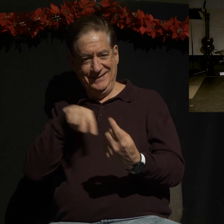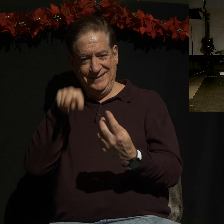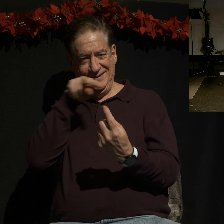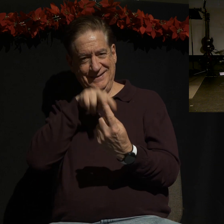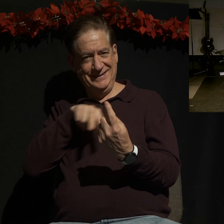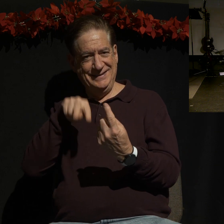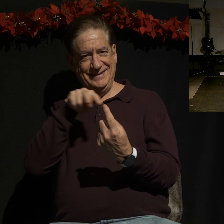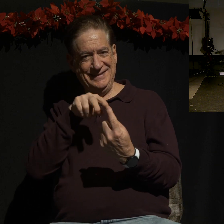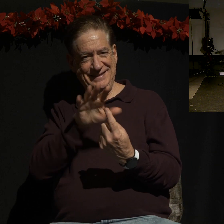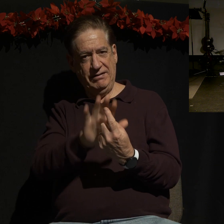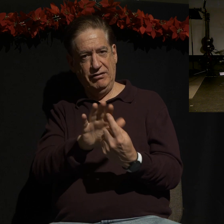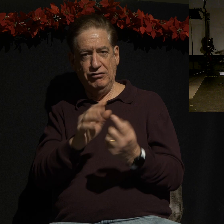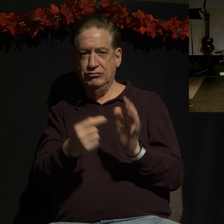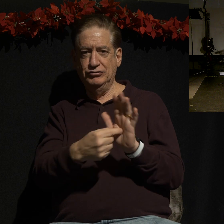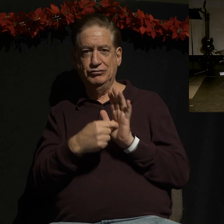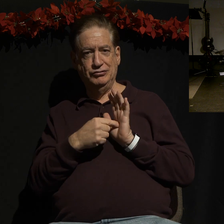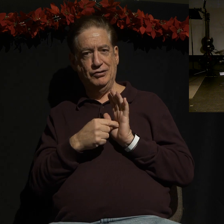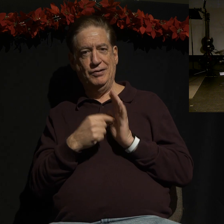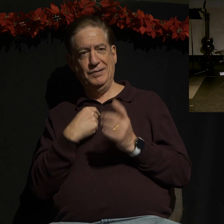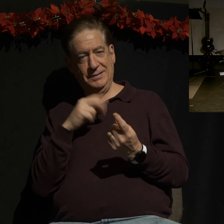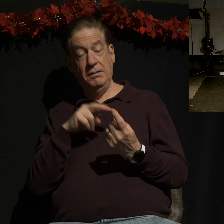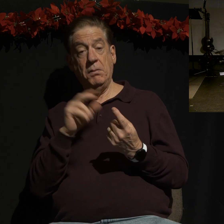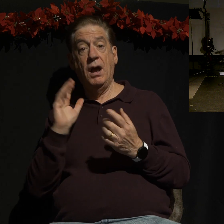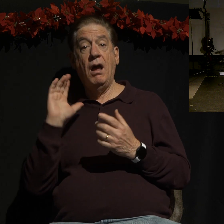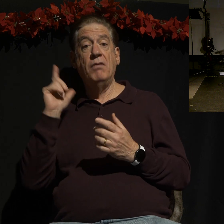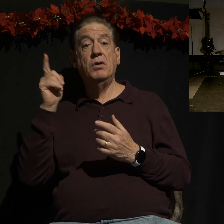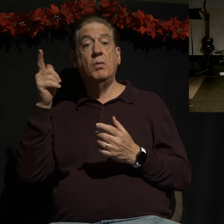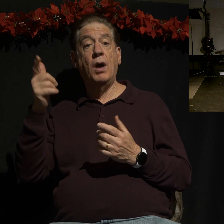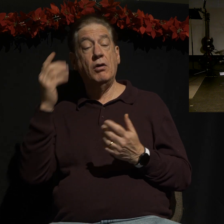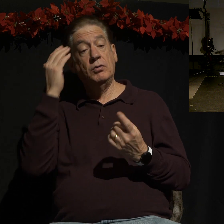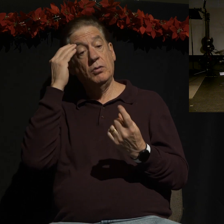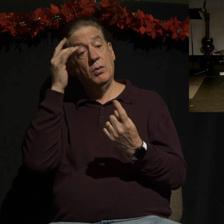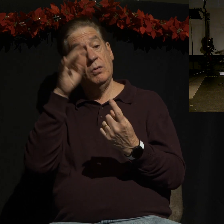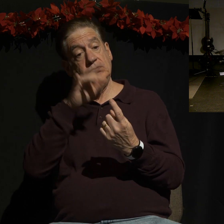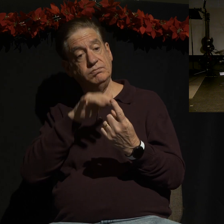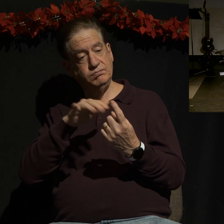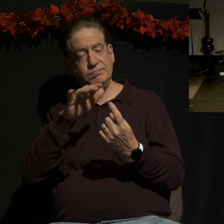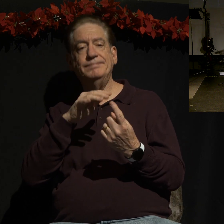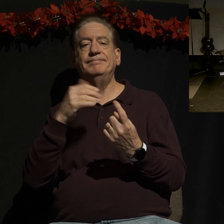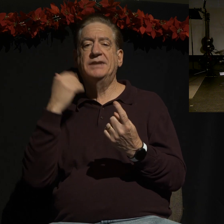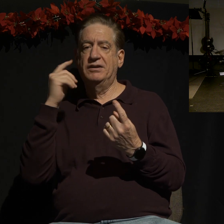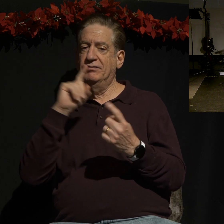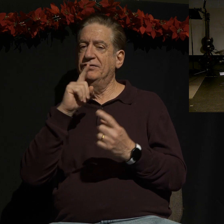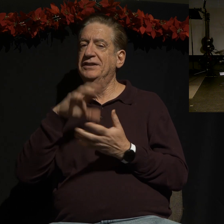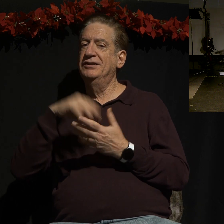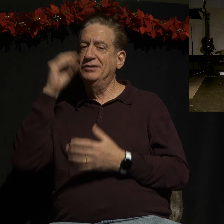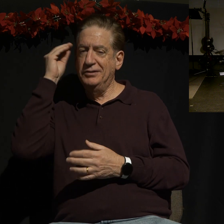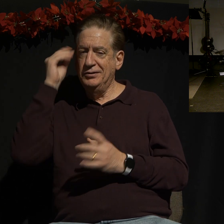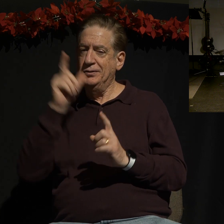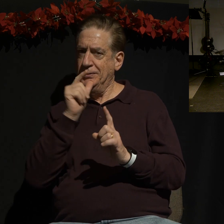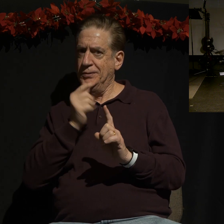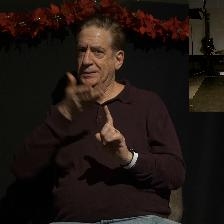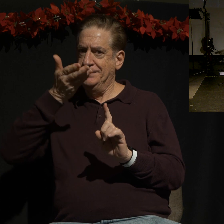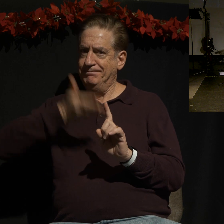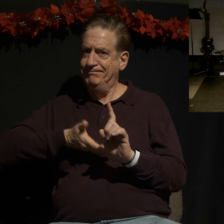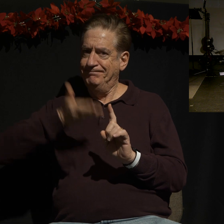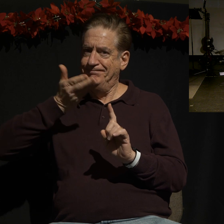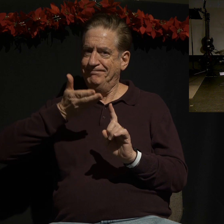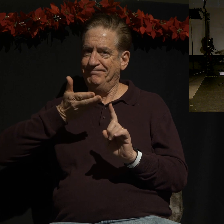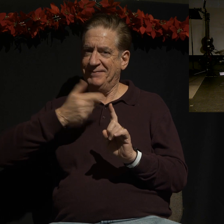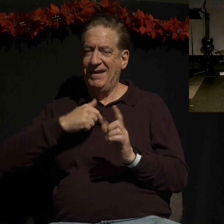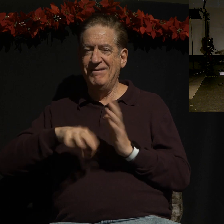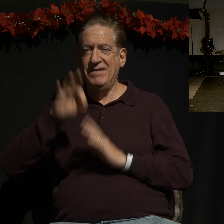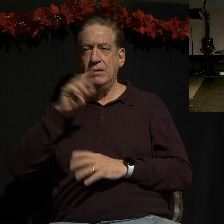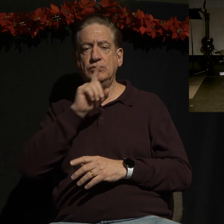know somebody, as I spend time with them, I really learn who they are. I find out who their